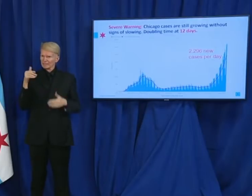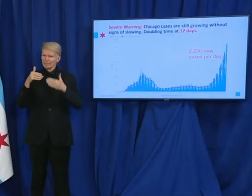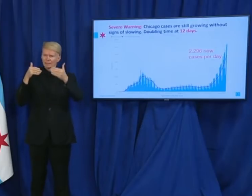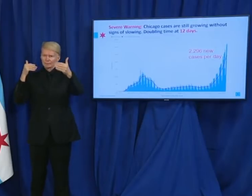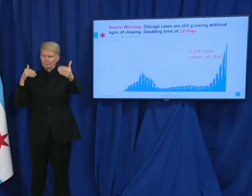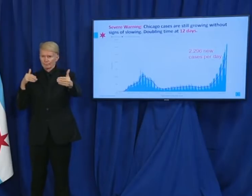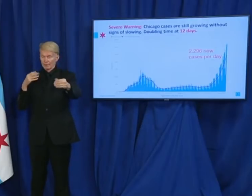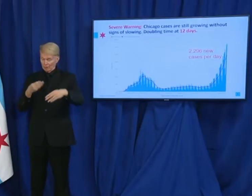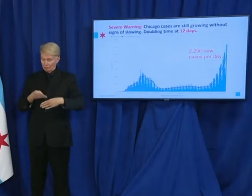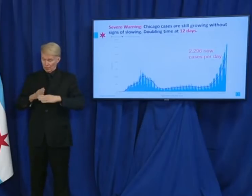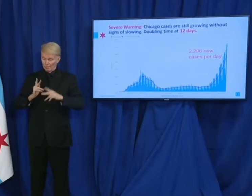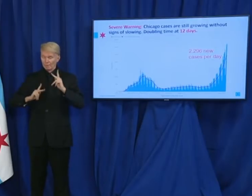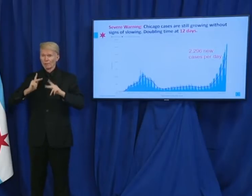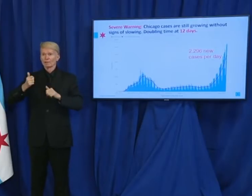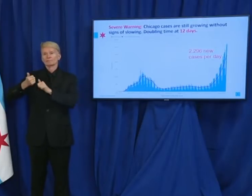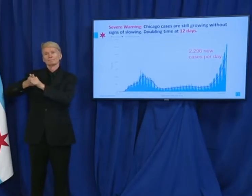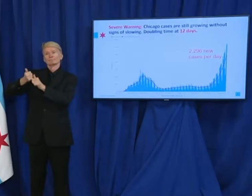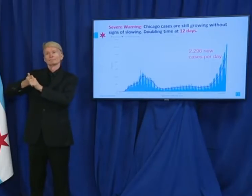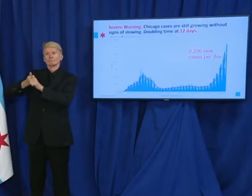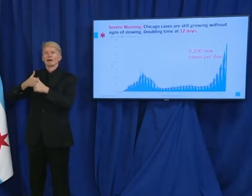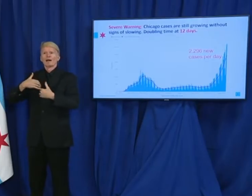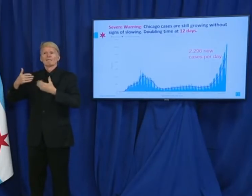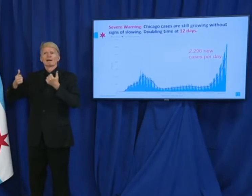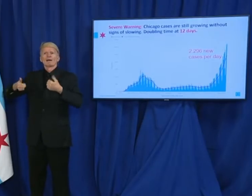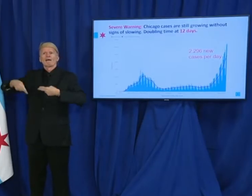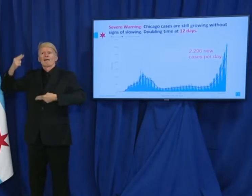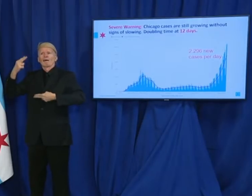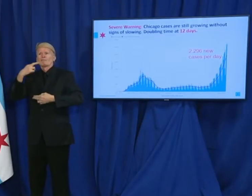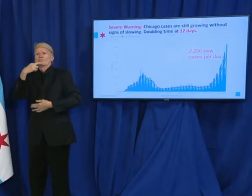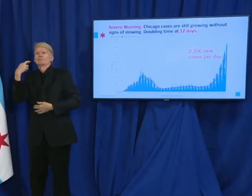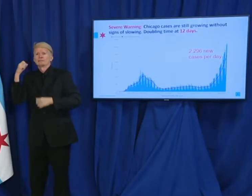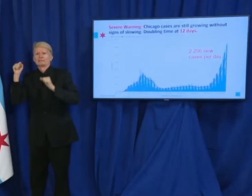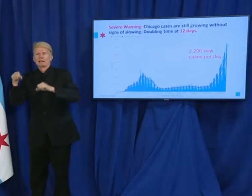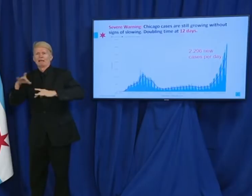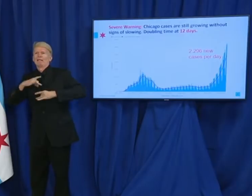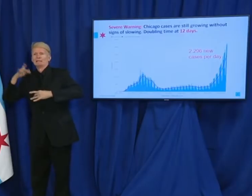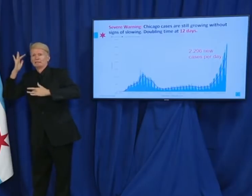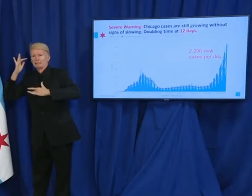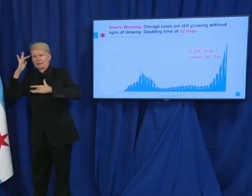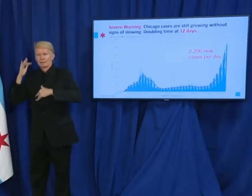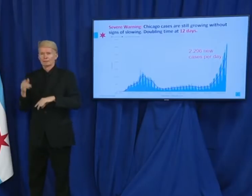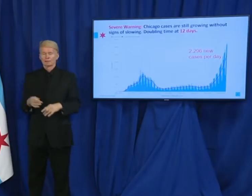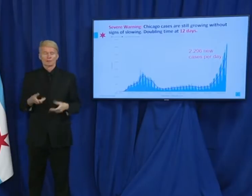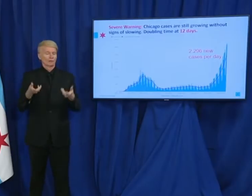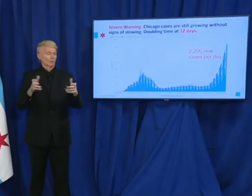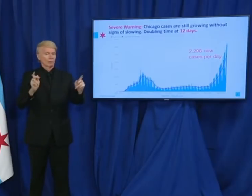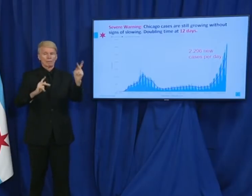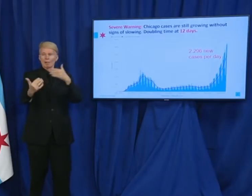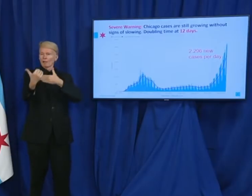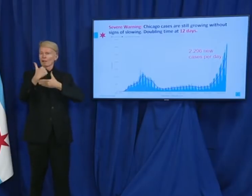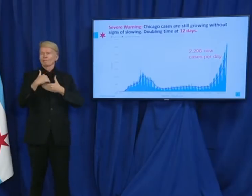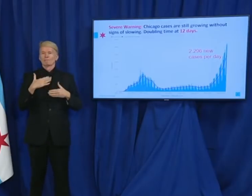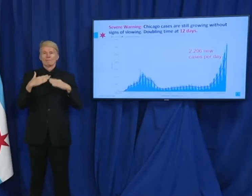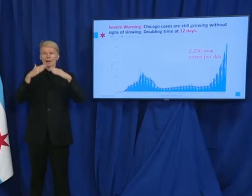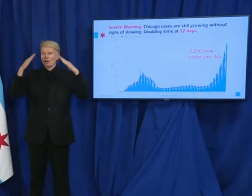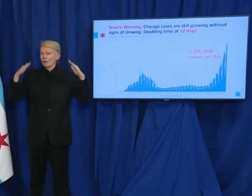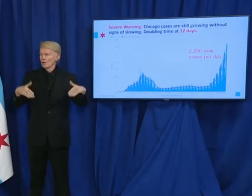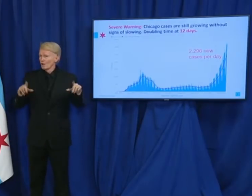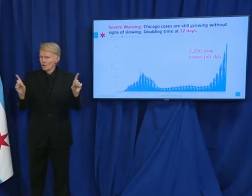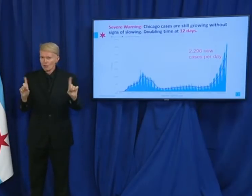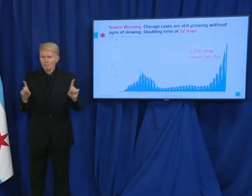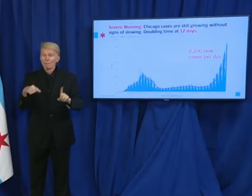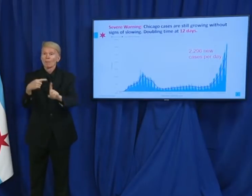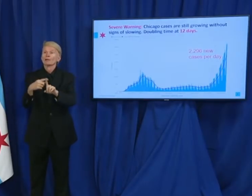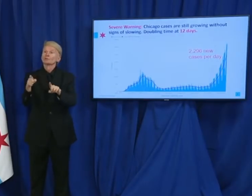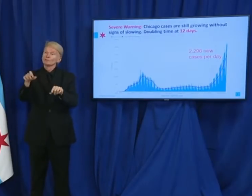protecting people who are at higher risk for severe outcomes, not having anybody over to your home, and right now,